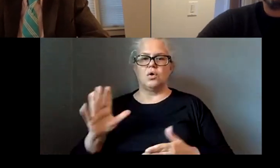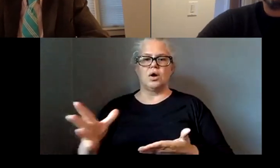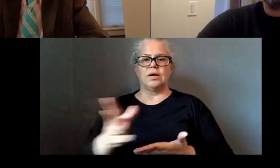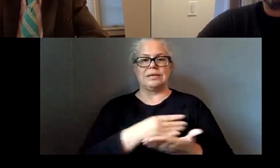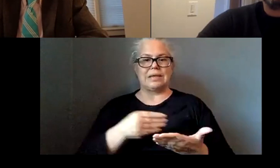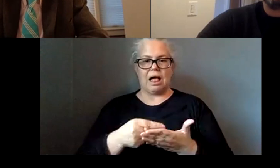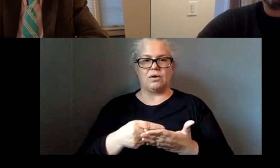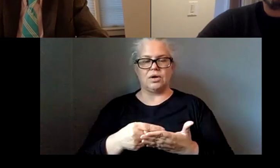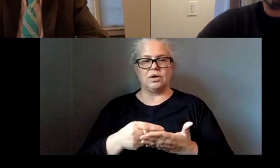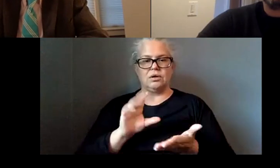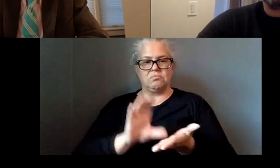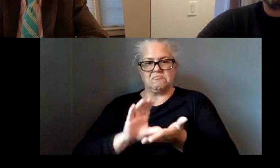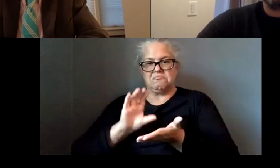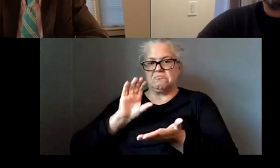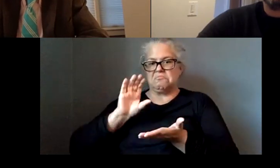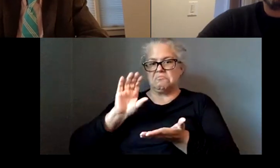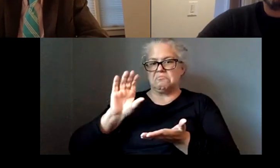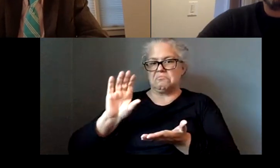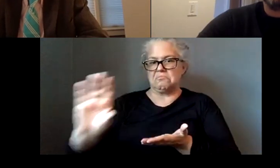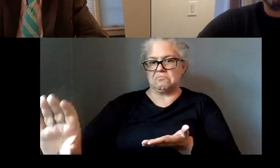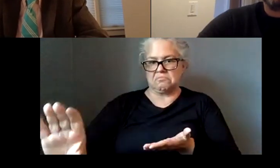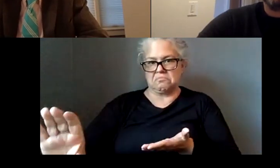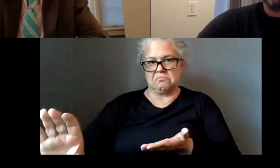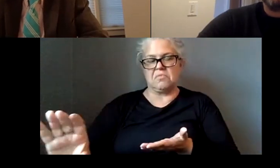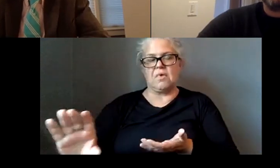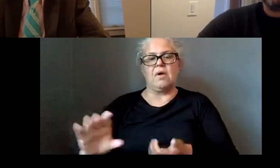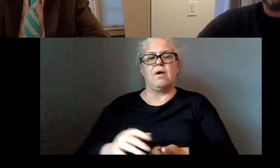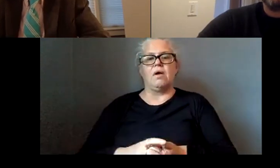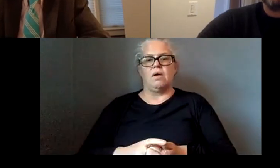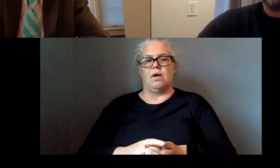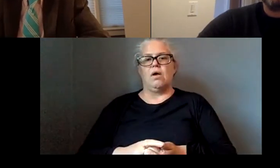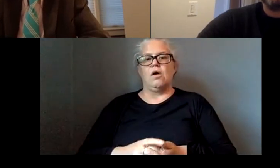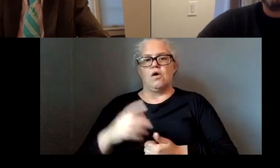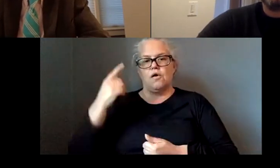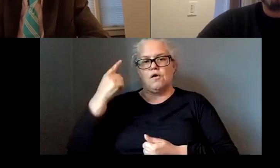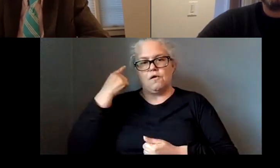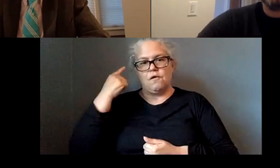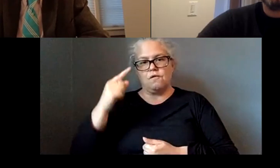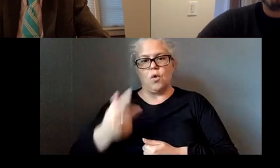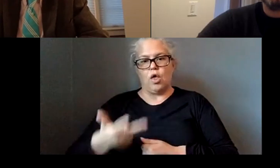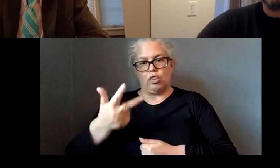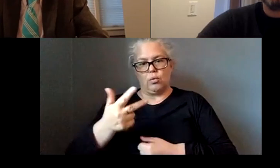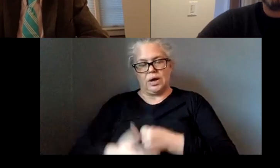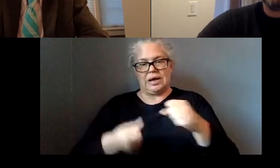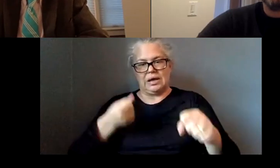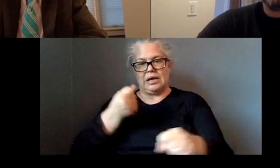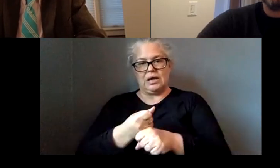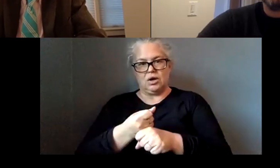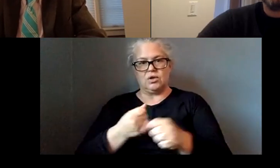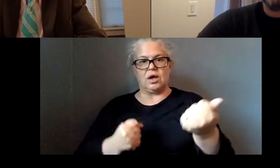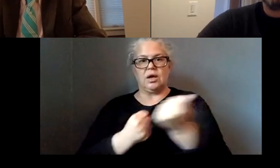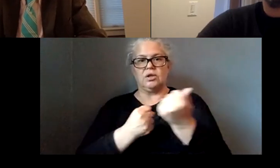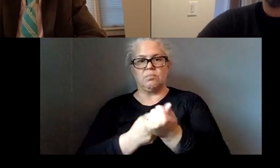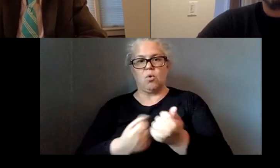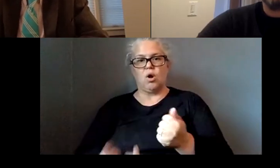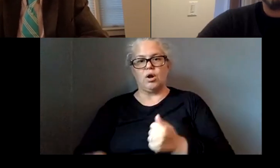from what she received as a part-time faculty member for 3 different years, and supported 3 different